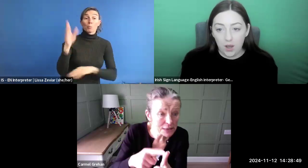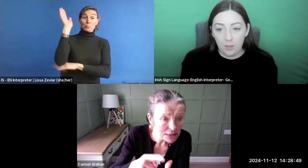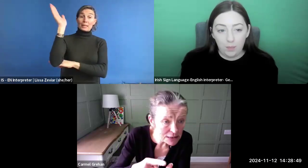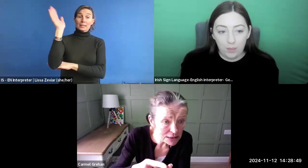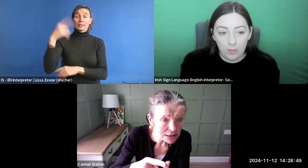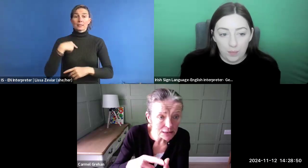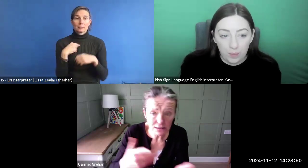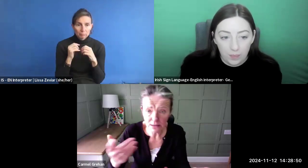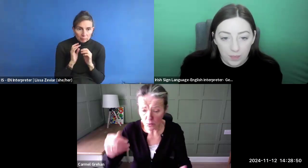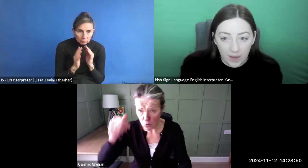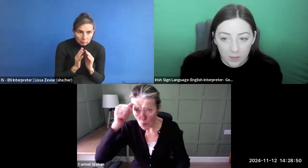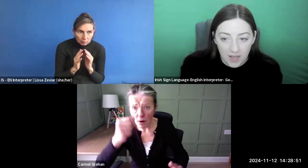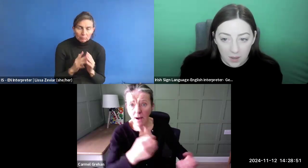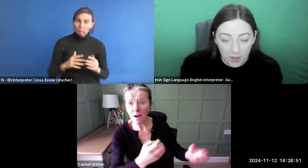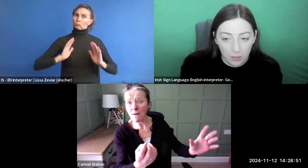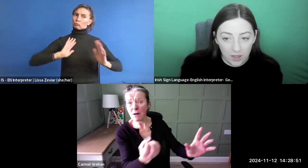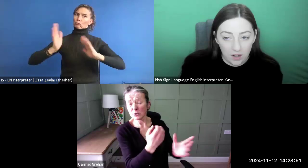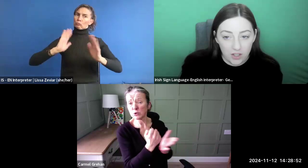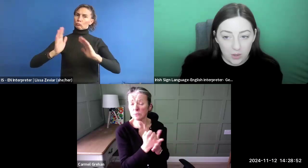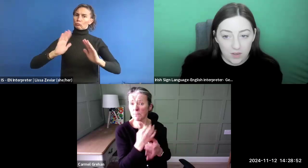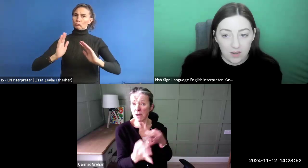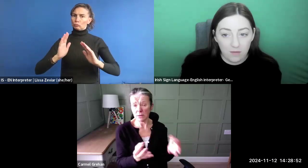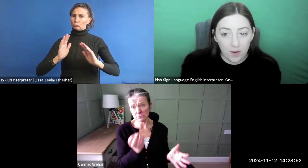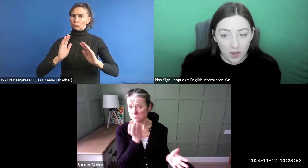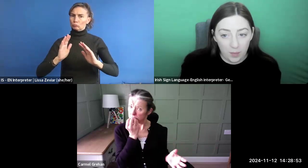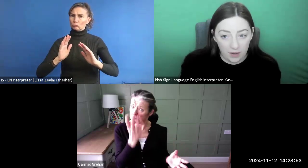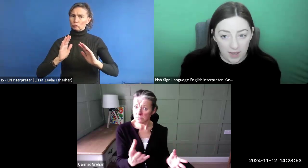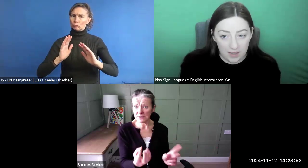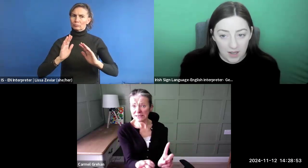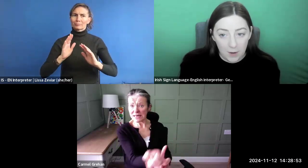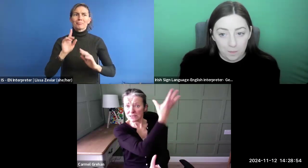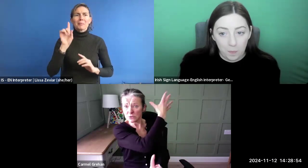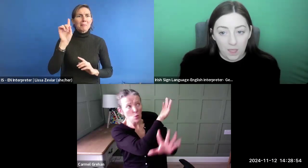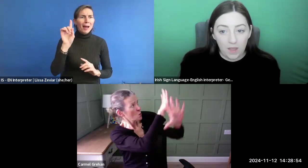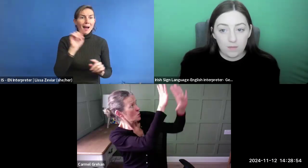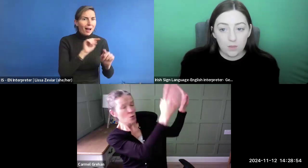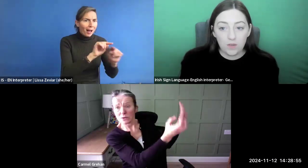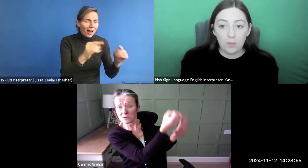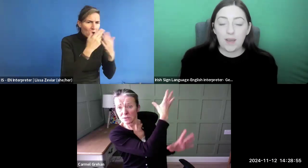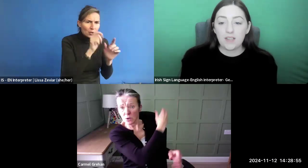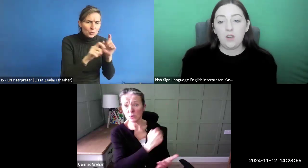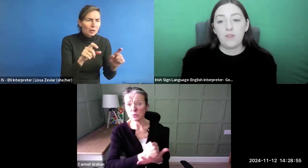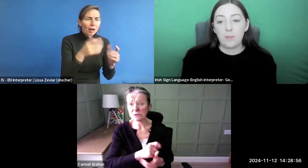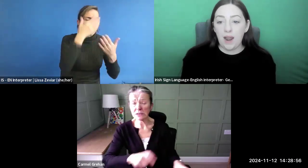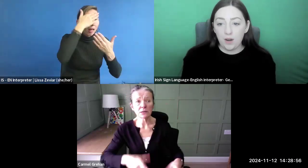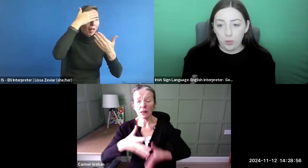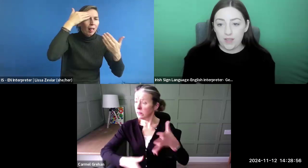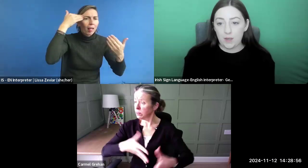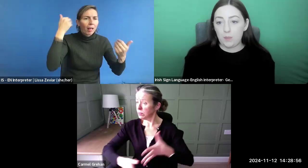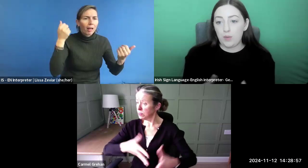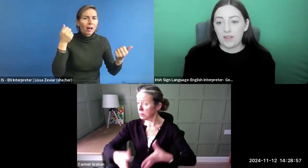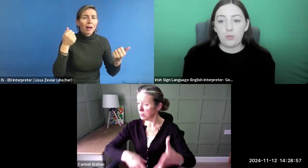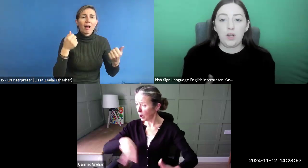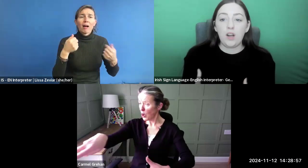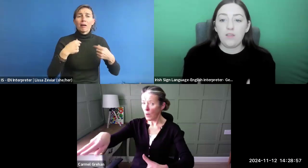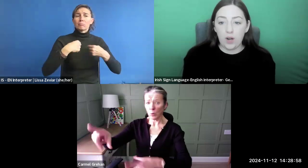language, and there was A and B, but a lot of the students forgot about that. And some of them made lovely PowerPoints.